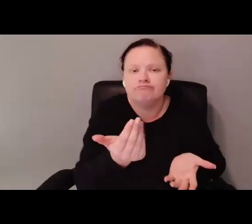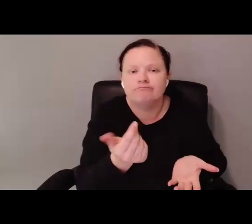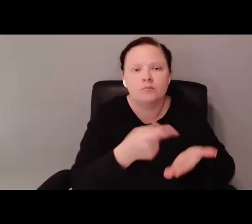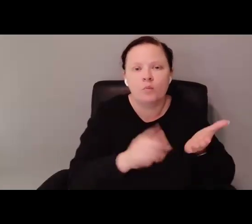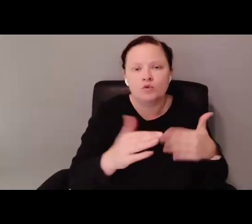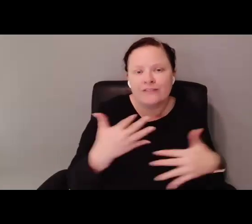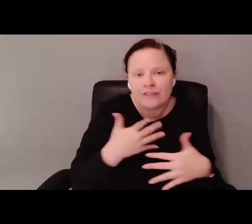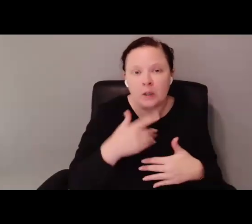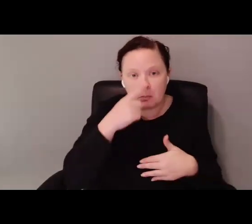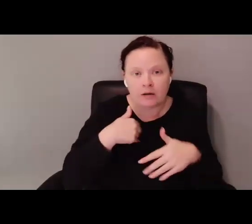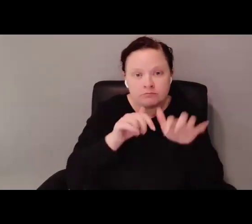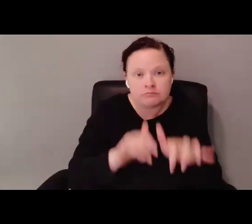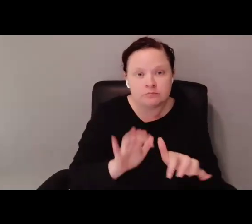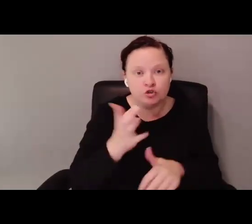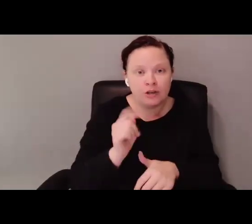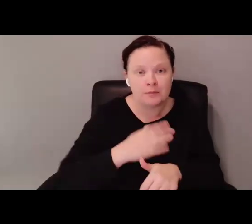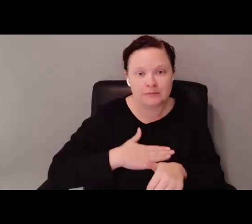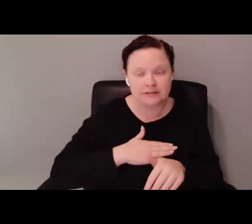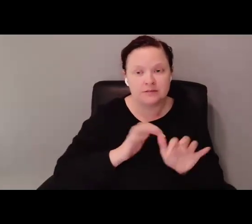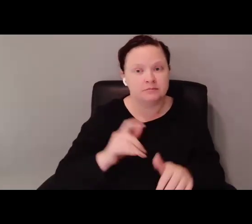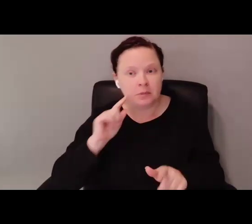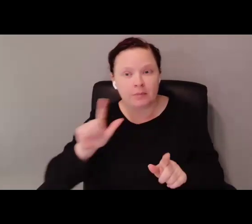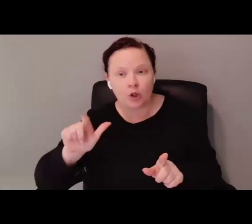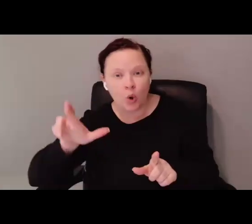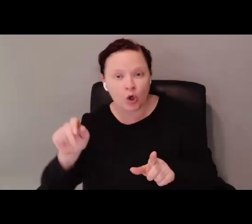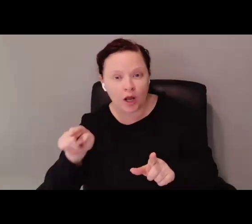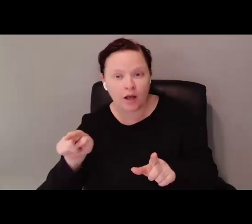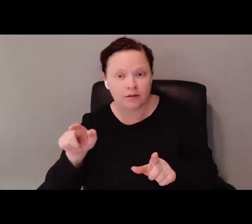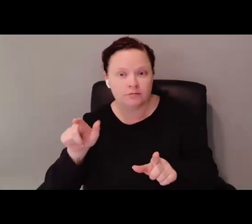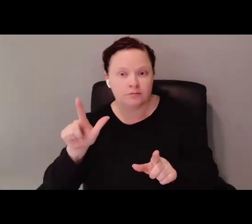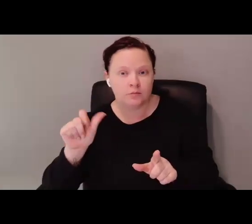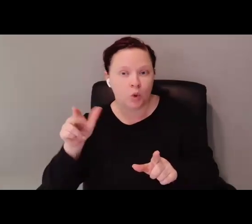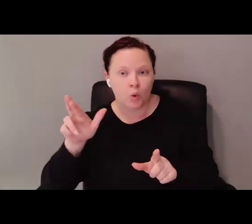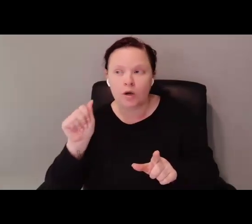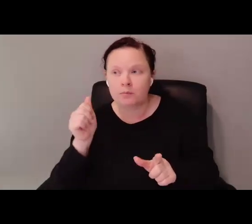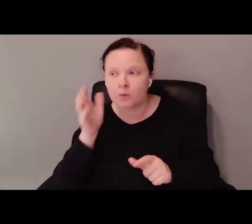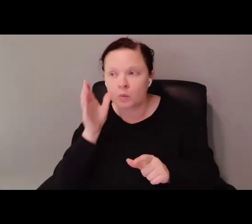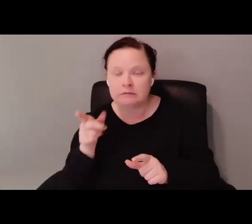some answers from you. I think Laura will probably be. Um,